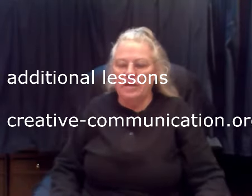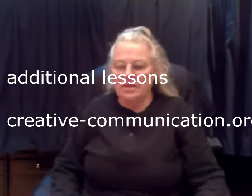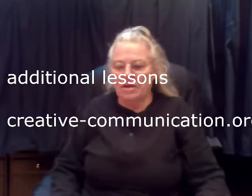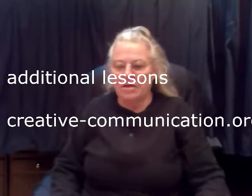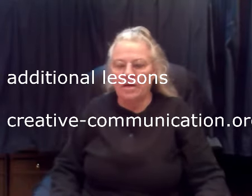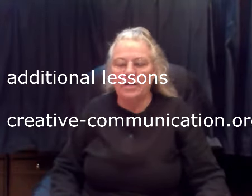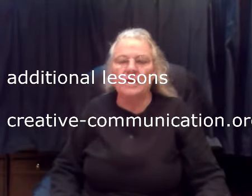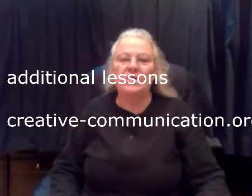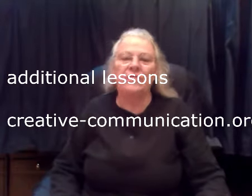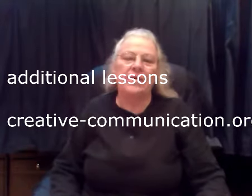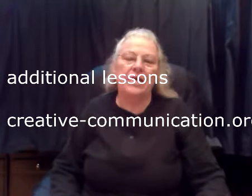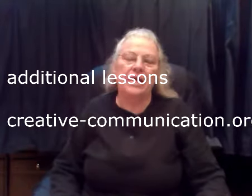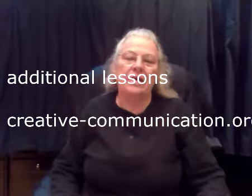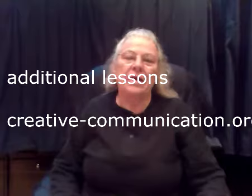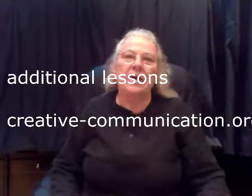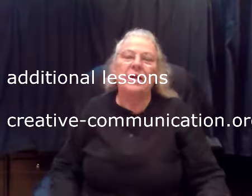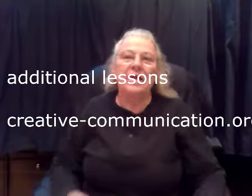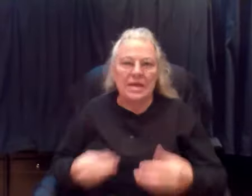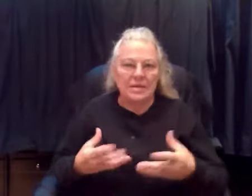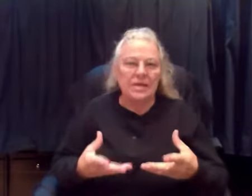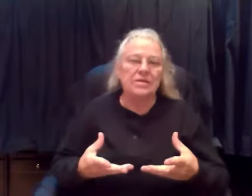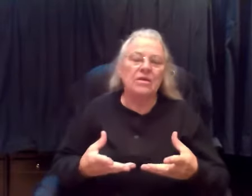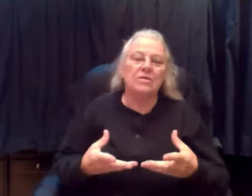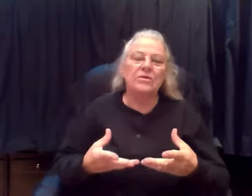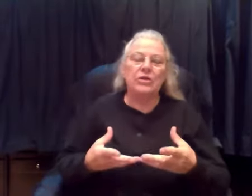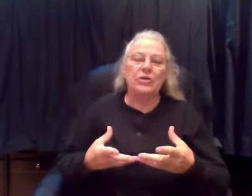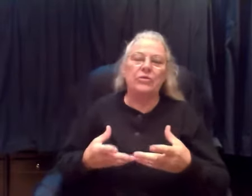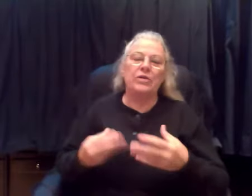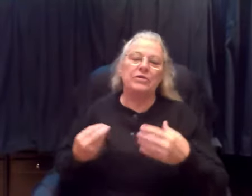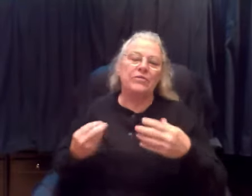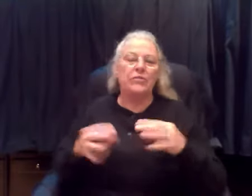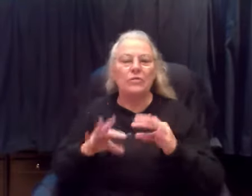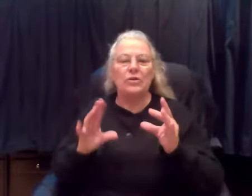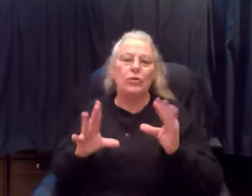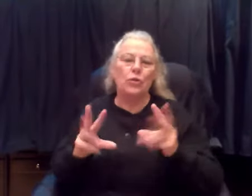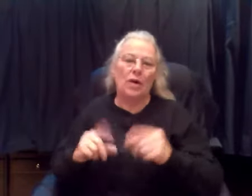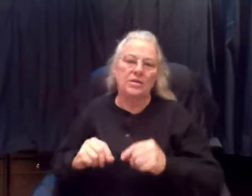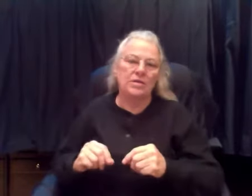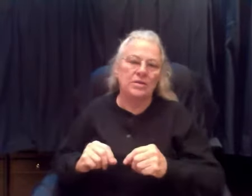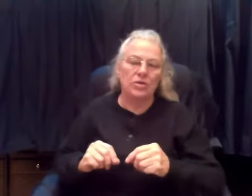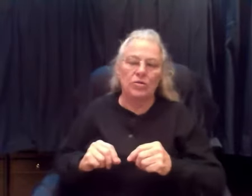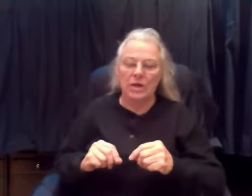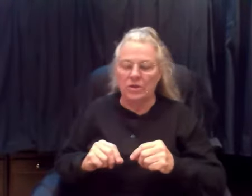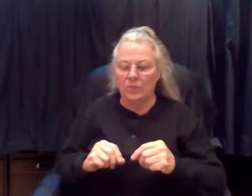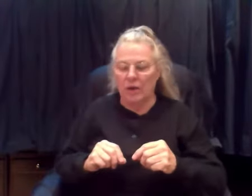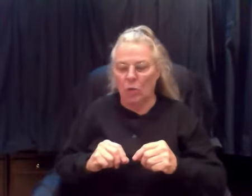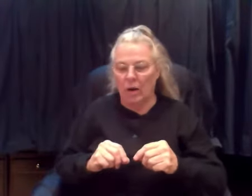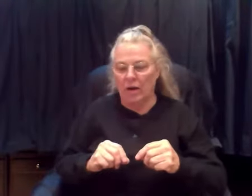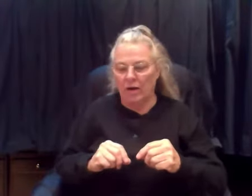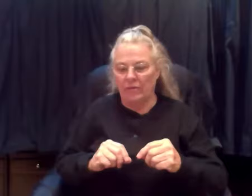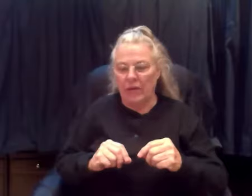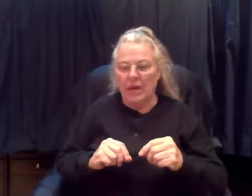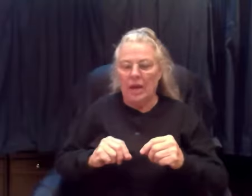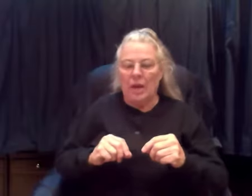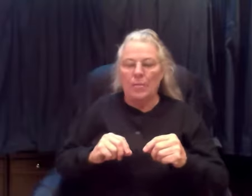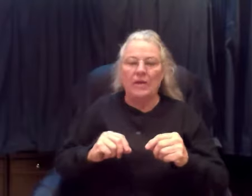This song is a very easy song to do. There's a few little nuances that you need to be aware of. But for